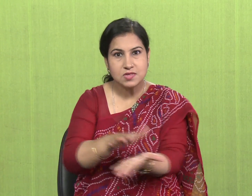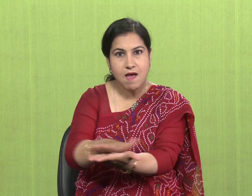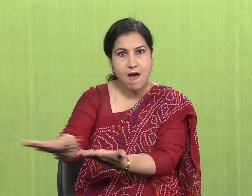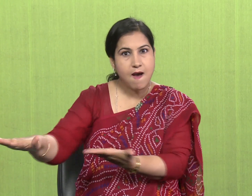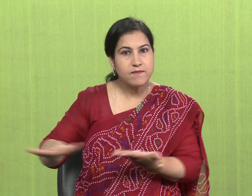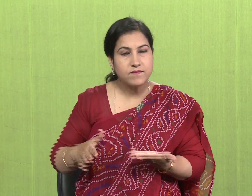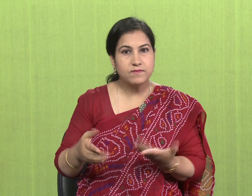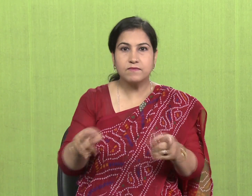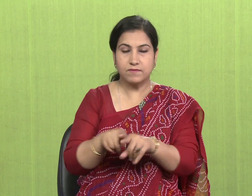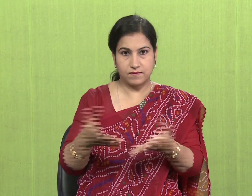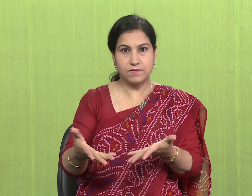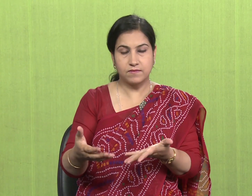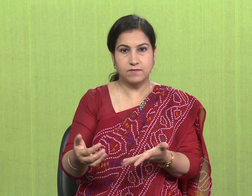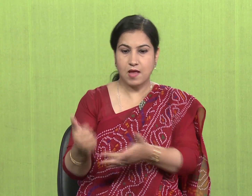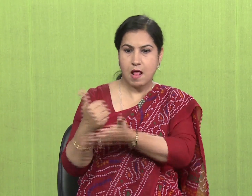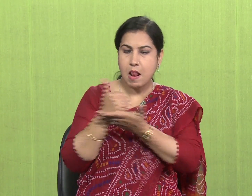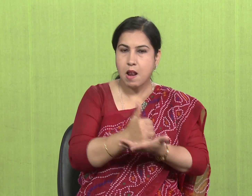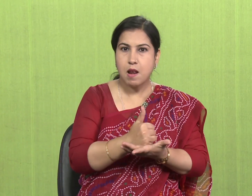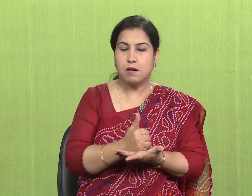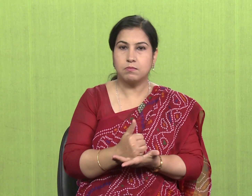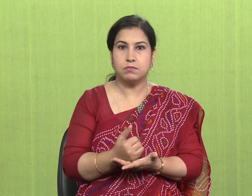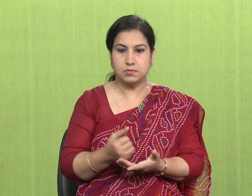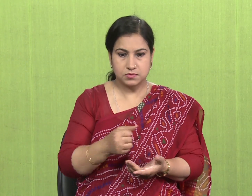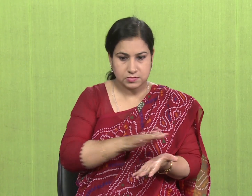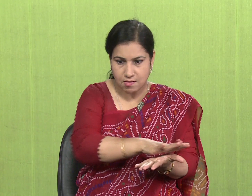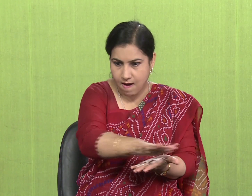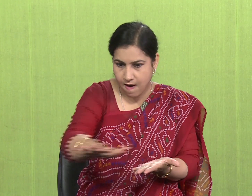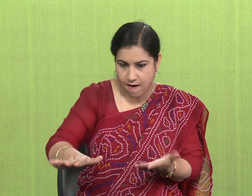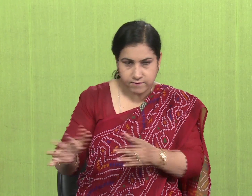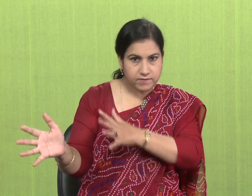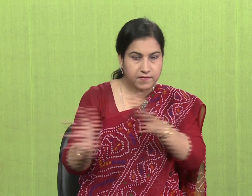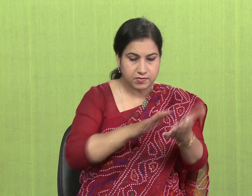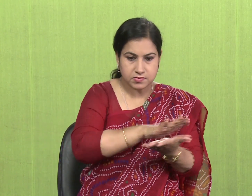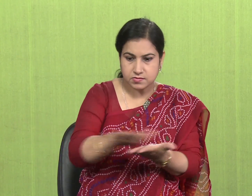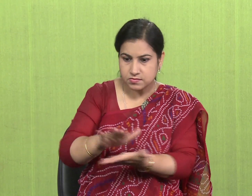and considered a vital cleanser of the environment.